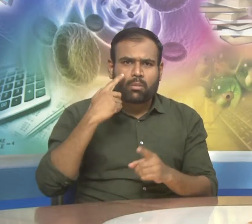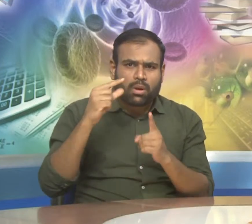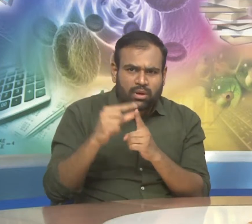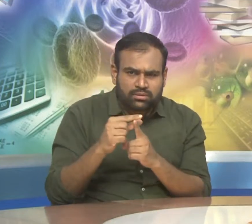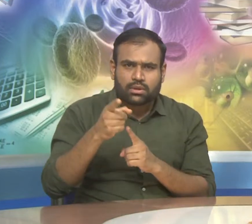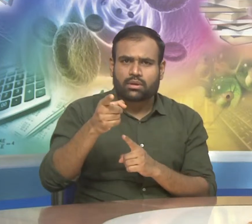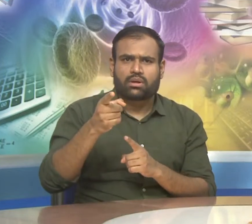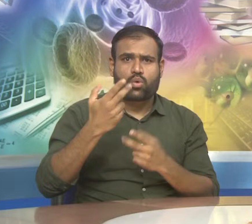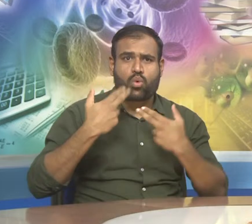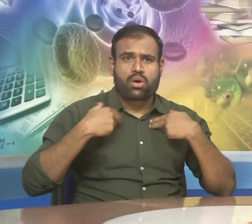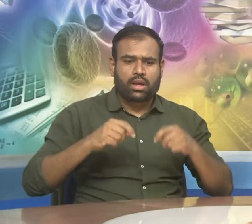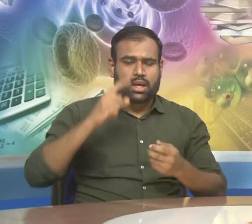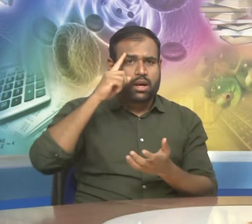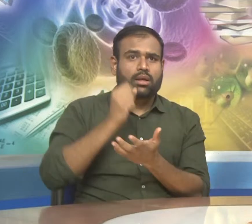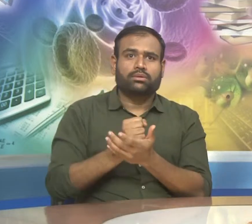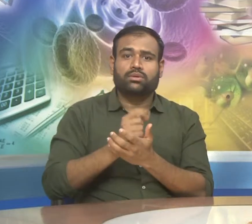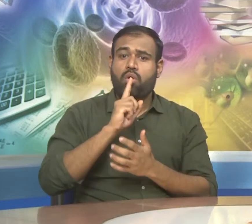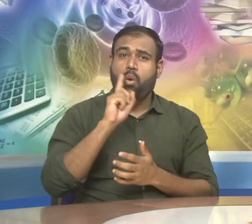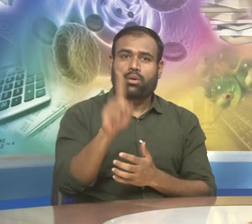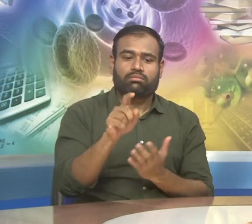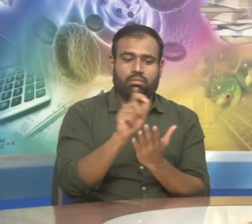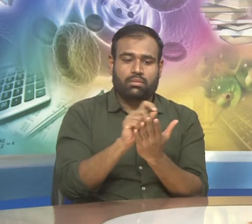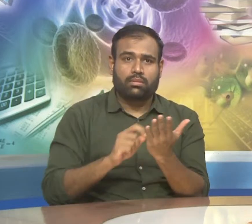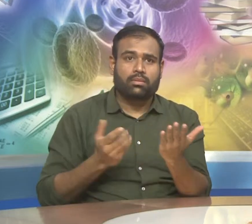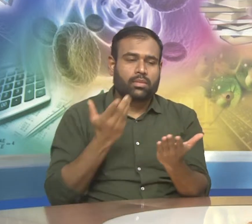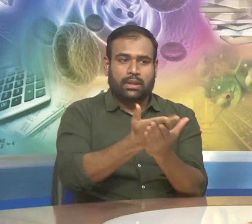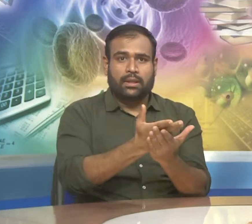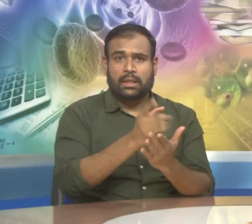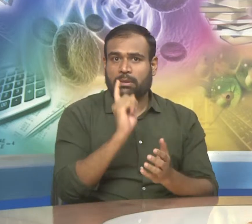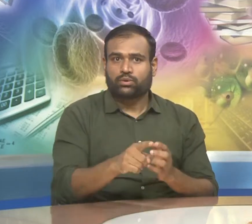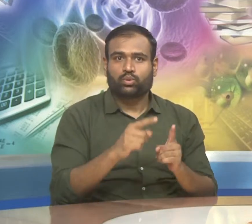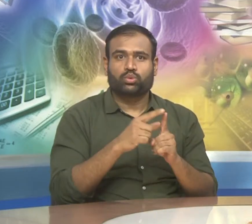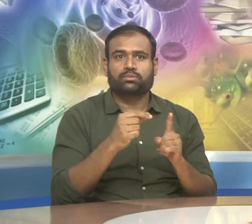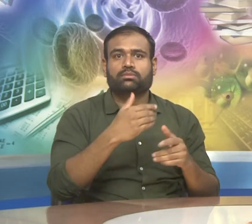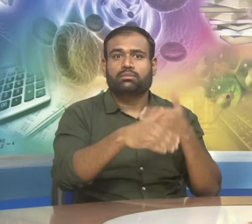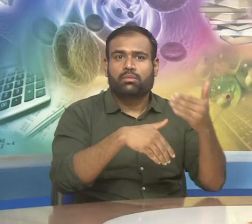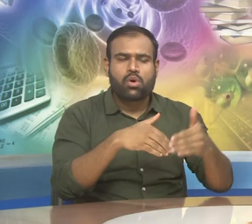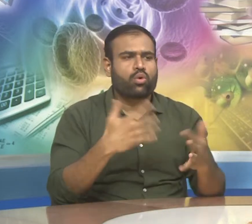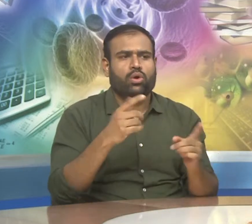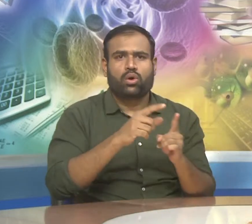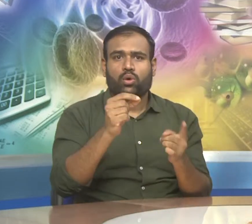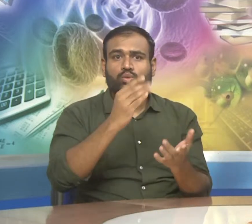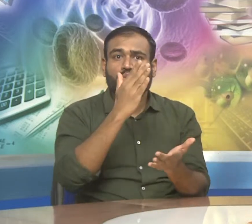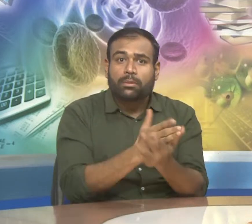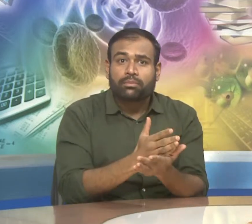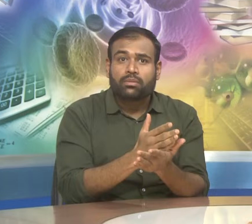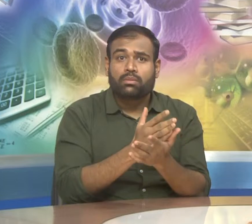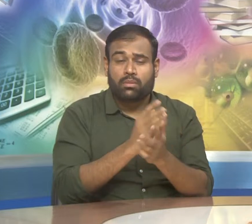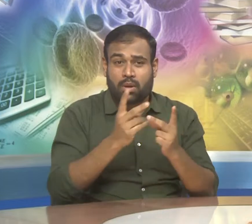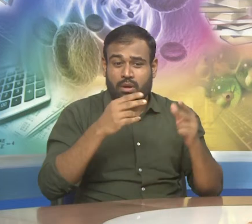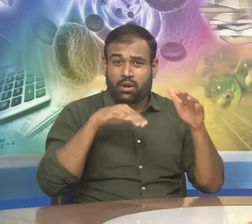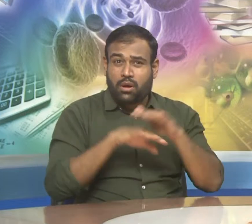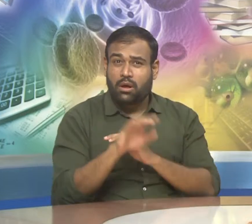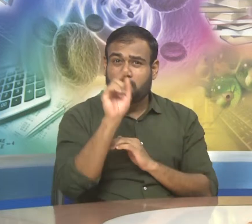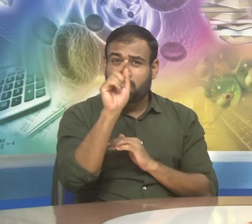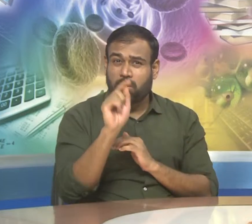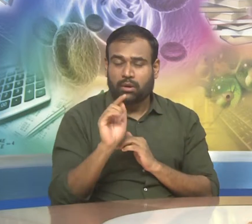Legal document issued by the court that orders a person or entity to perform